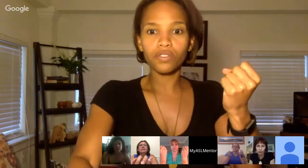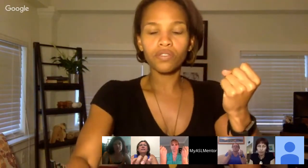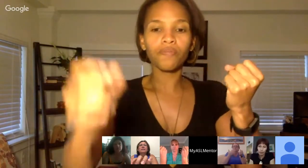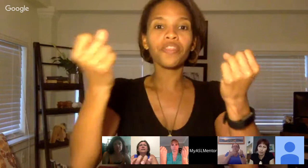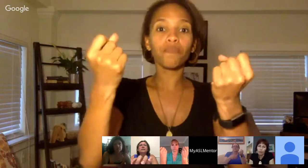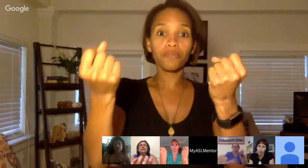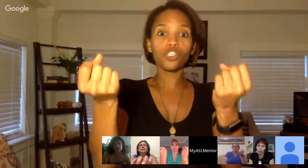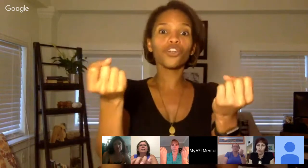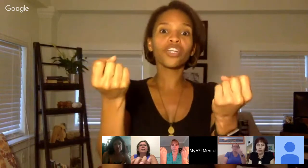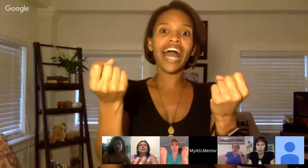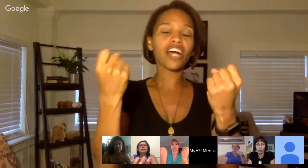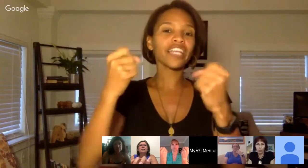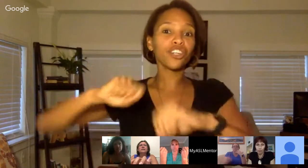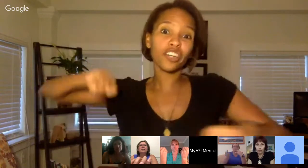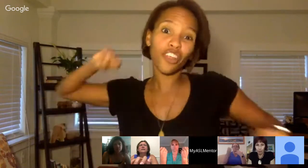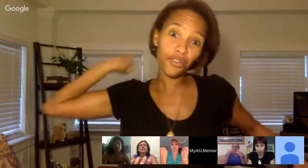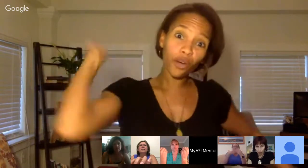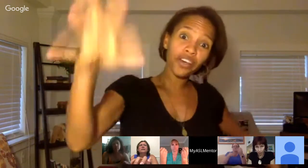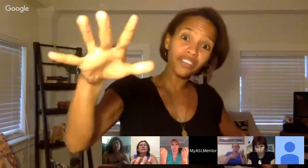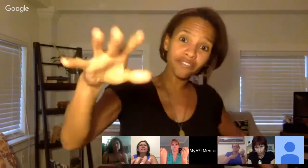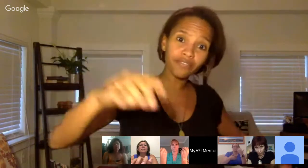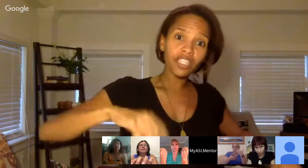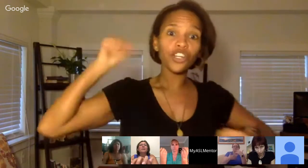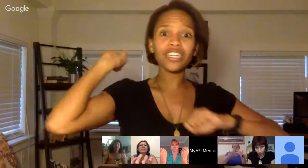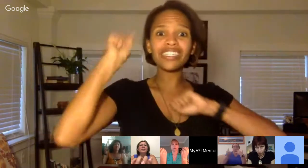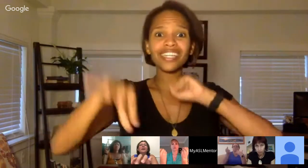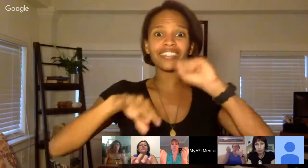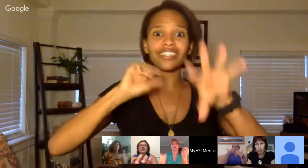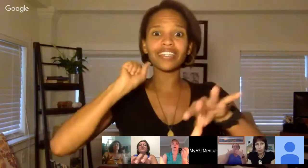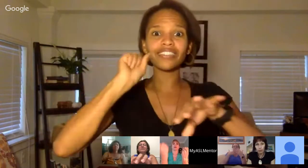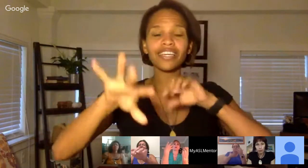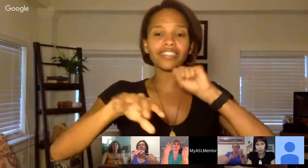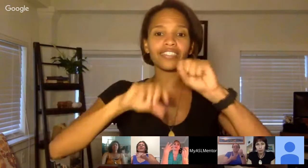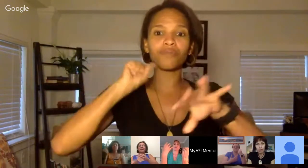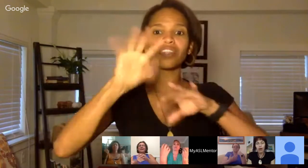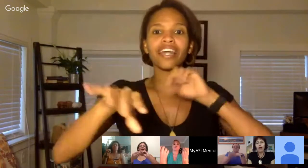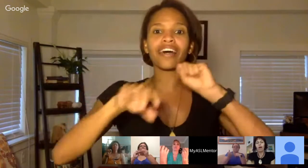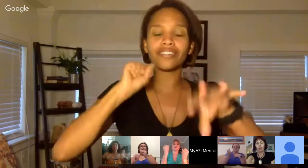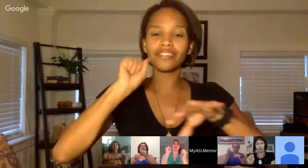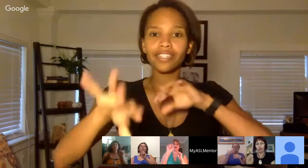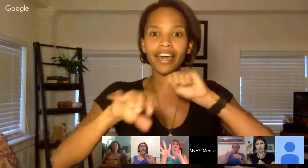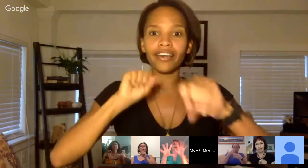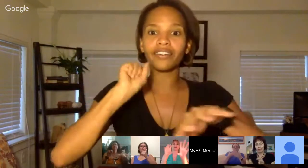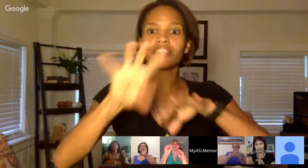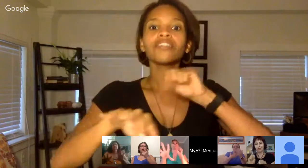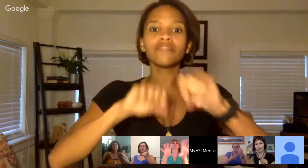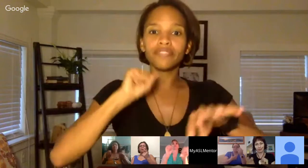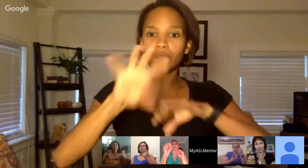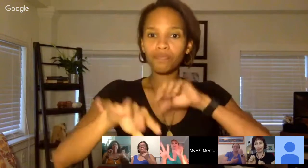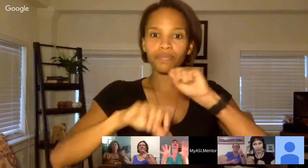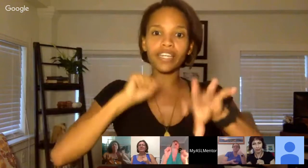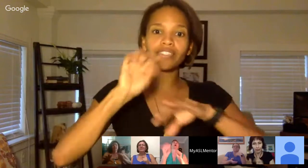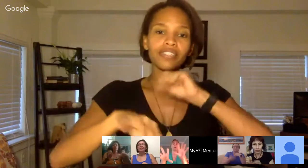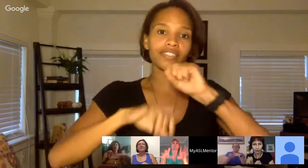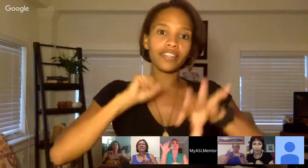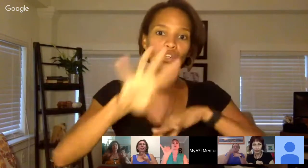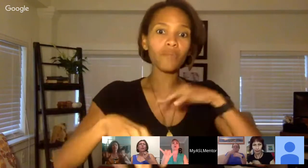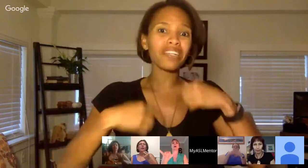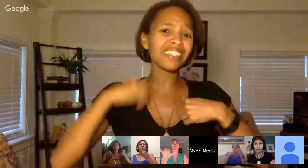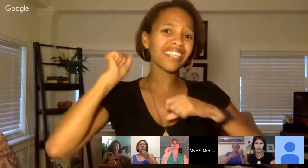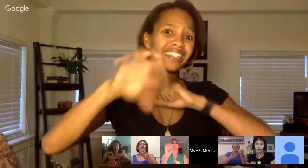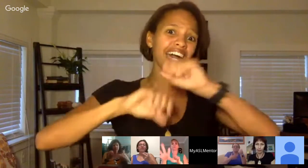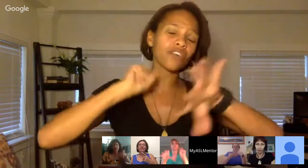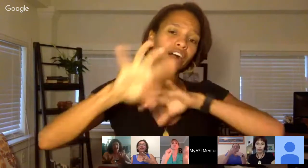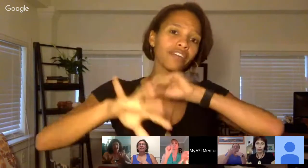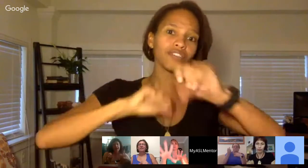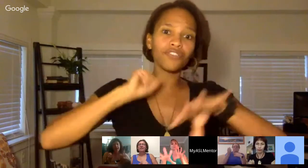Oops. Yep. So you're gonna act like you're gonna throw it. You're gonna send with an S. Yeah. Yep. Send. So I'm